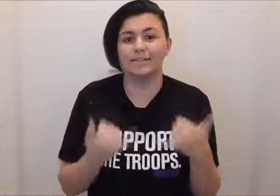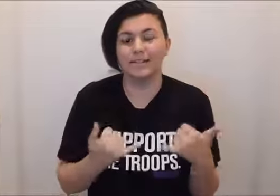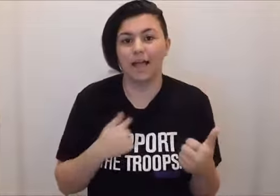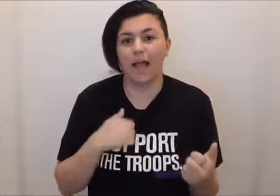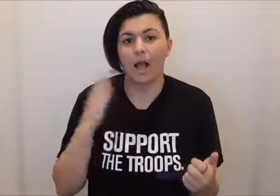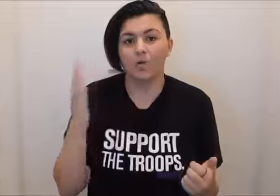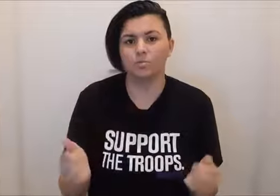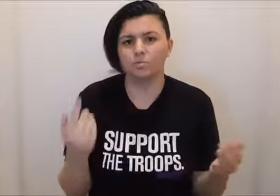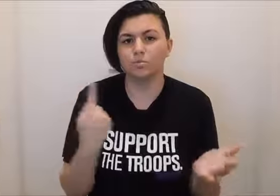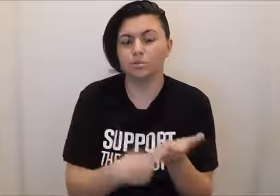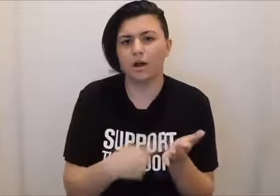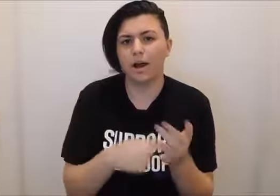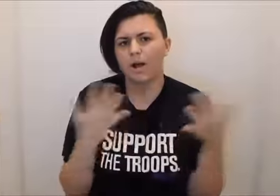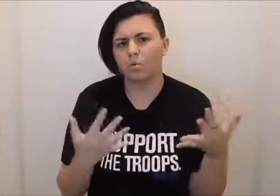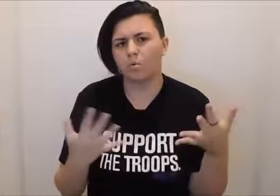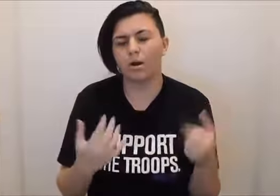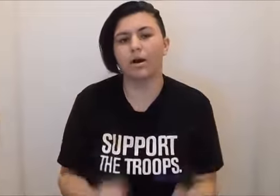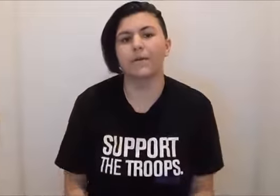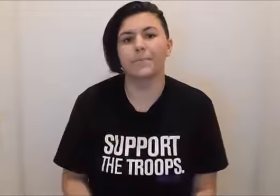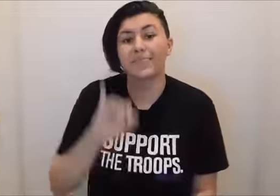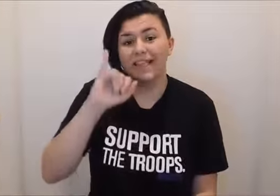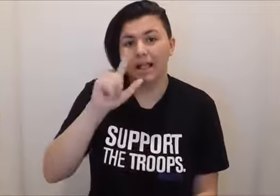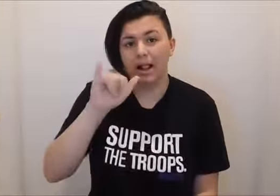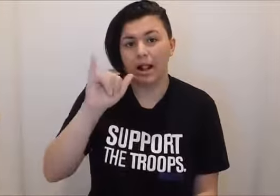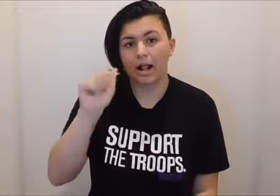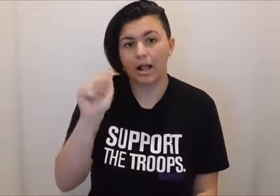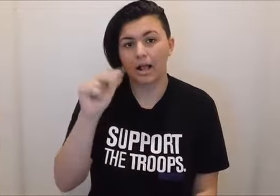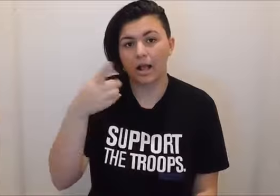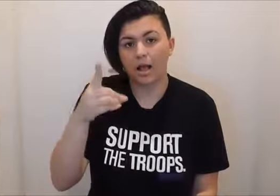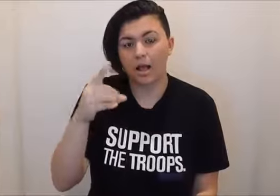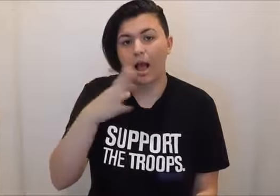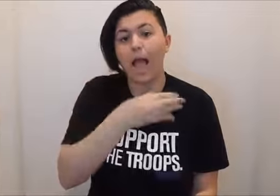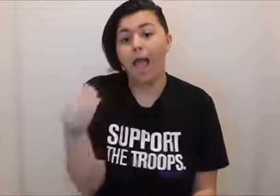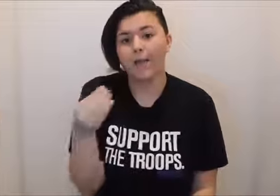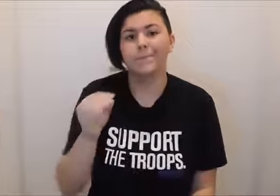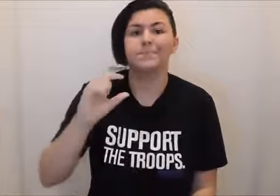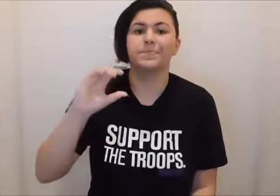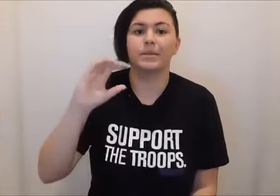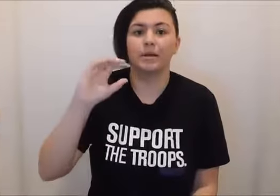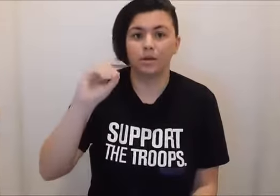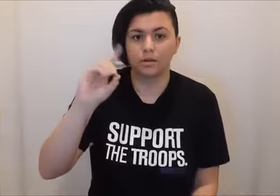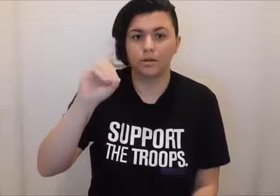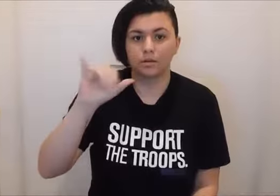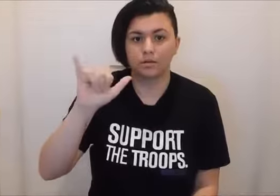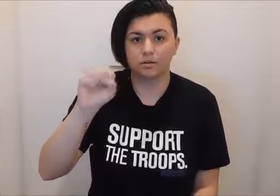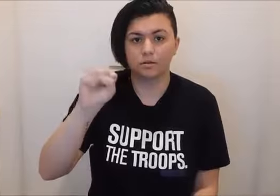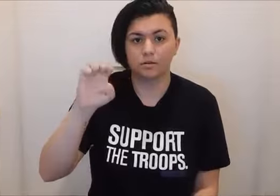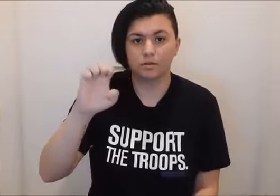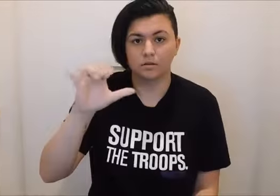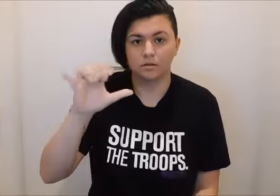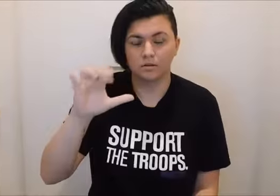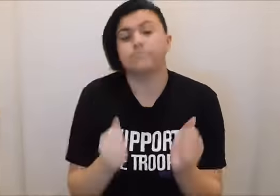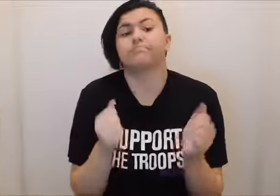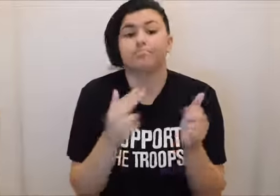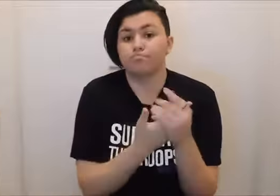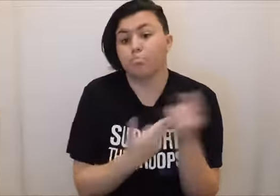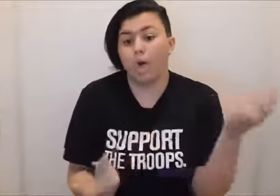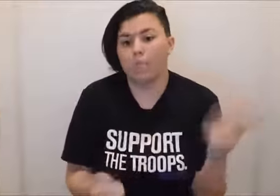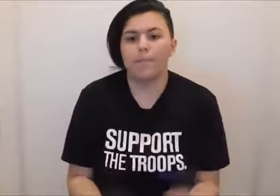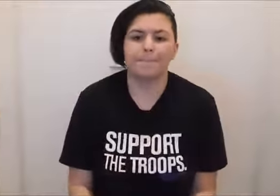Hello, welcome. So today we'll be talking about the Iliad and the Odyssey